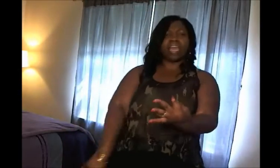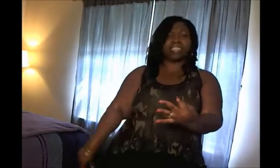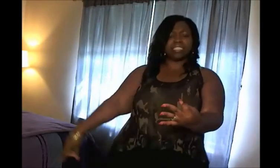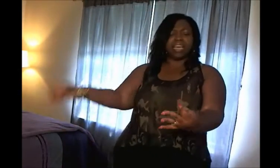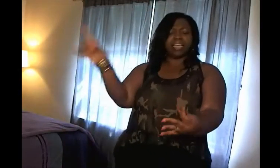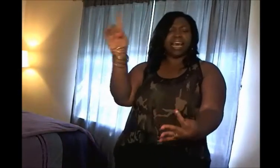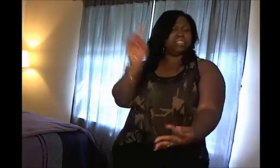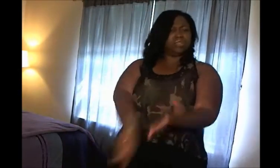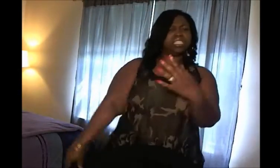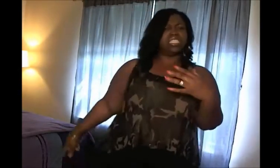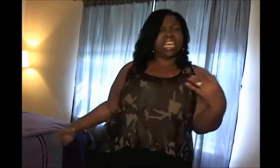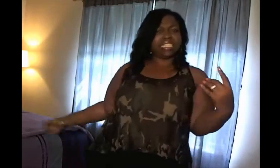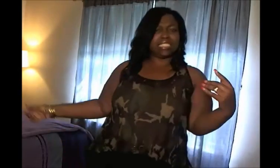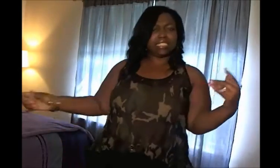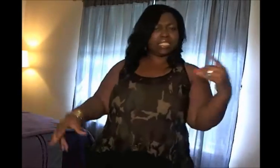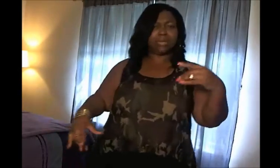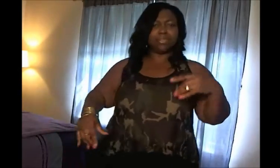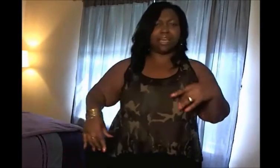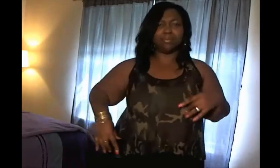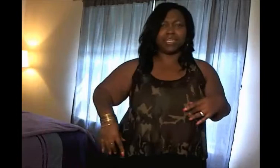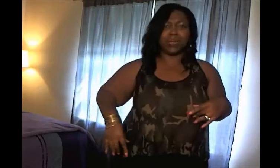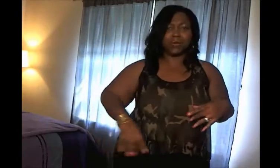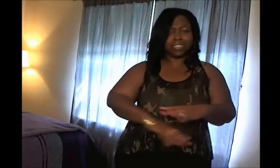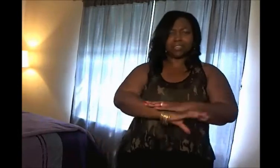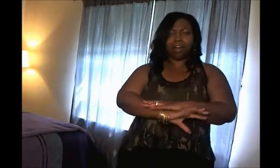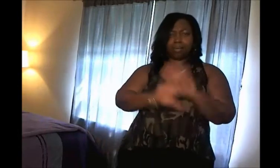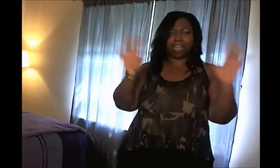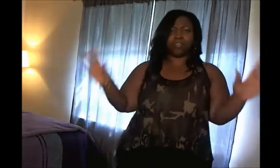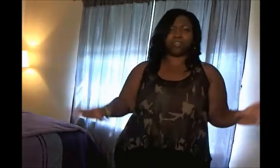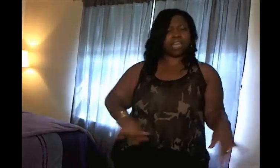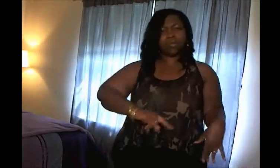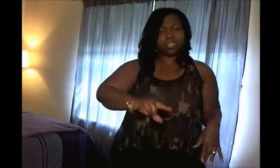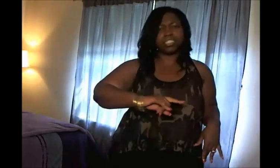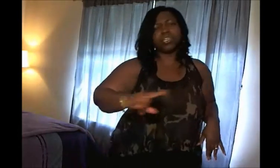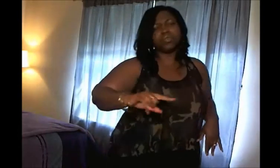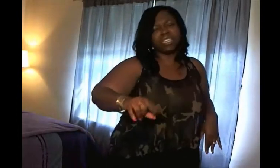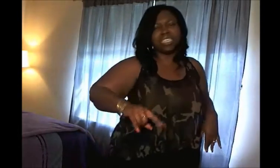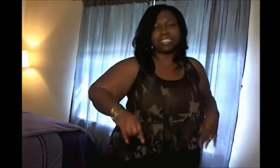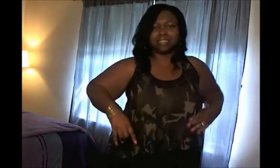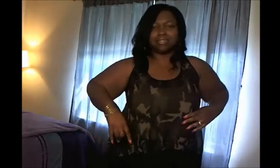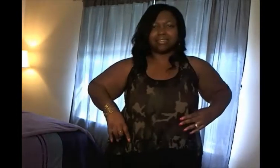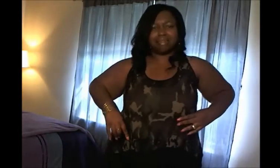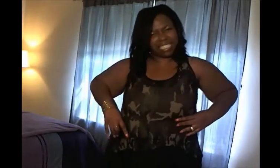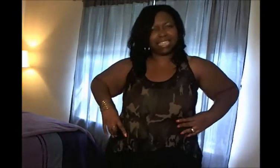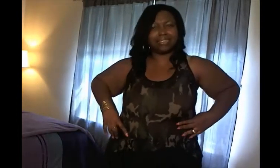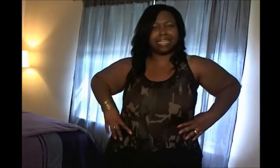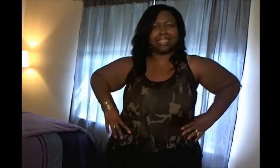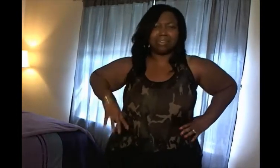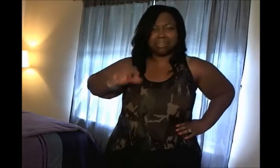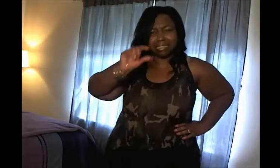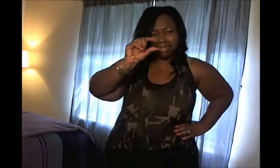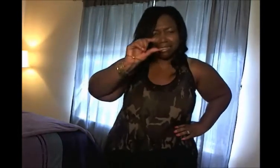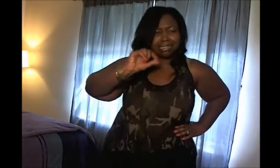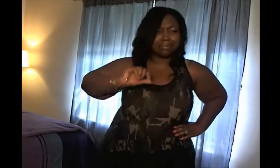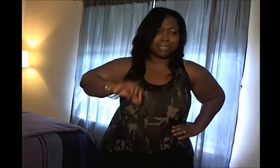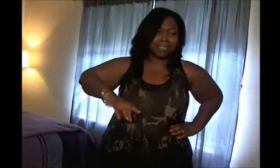write. I do a little dancing, a little something, you know, just all my diversity. I wanted to show a little my skills today, you know, just a little bit of my